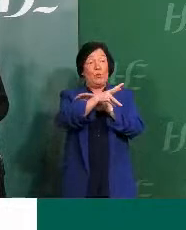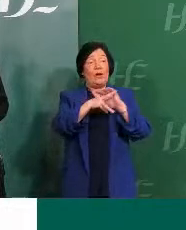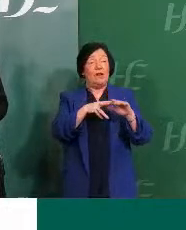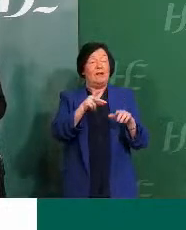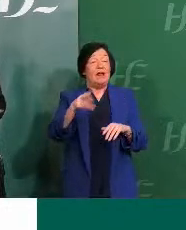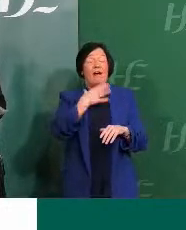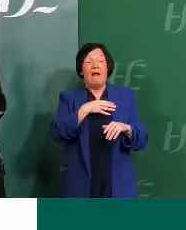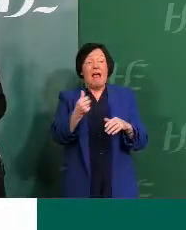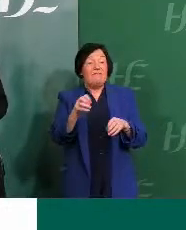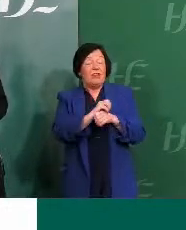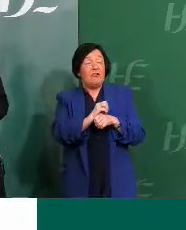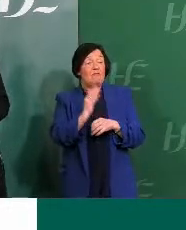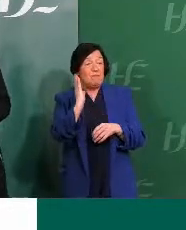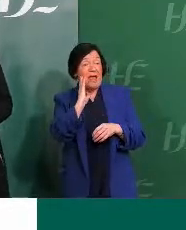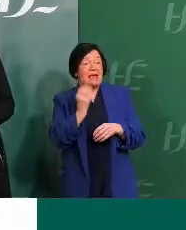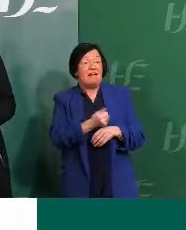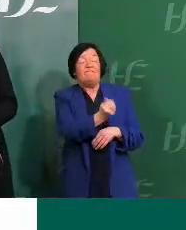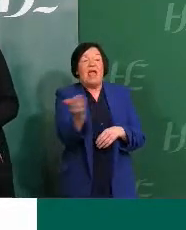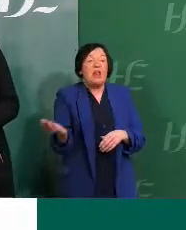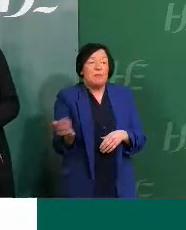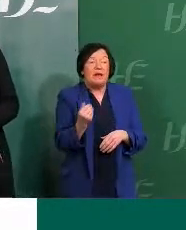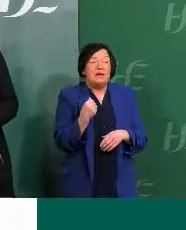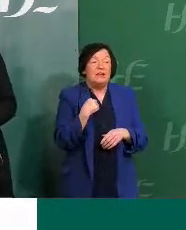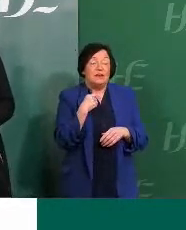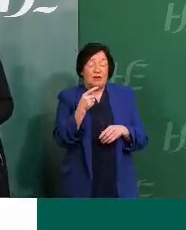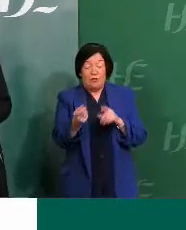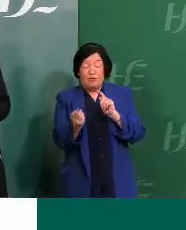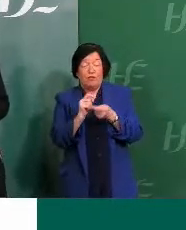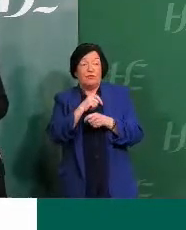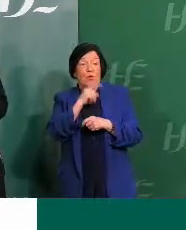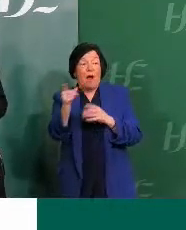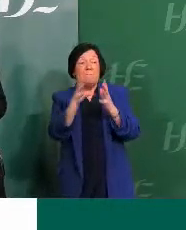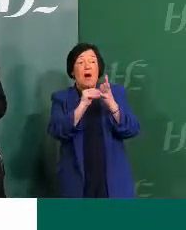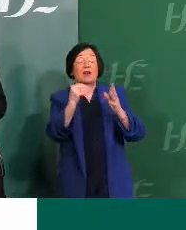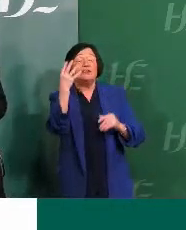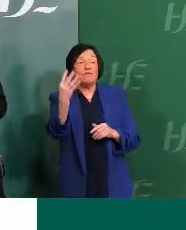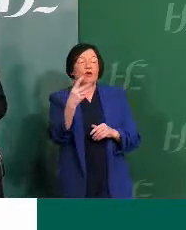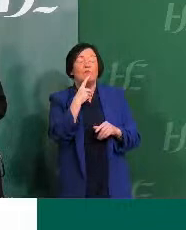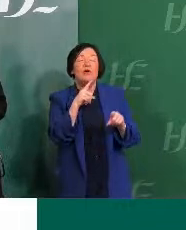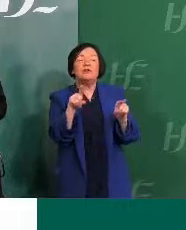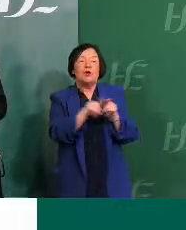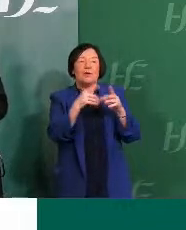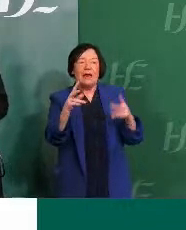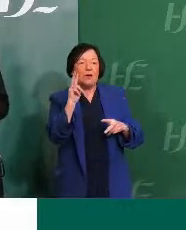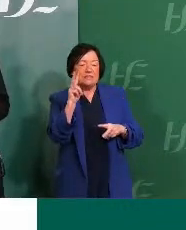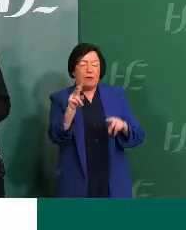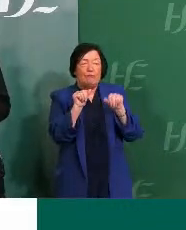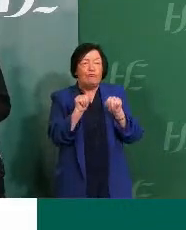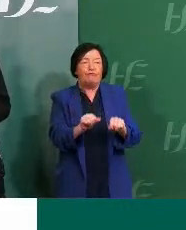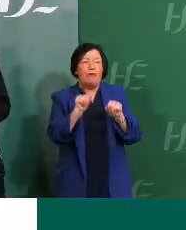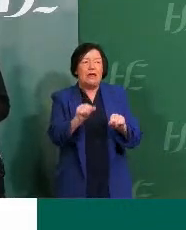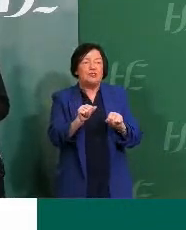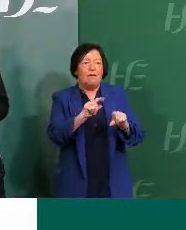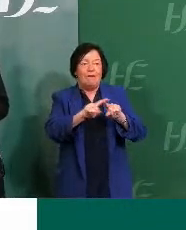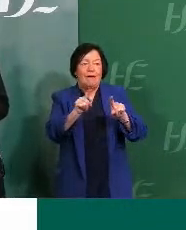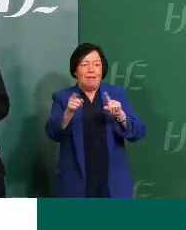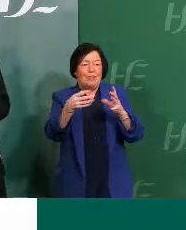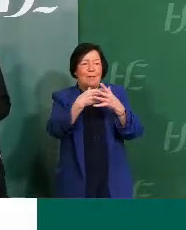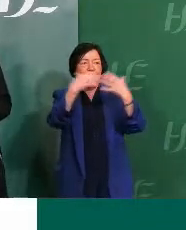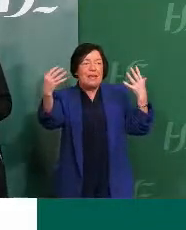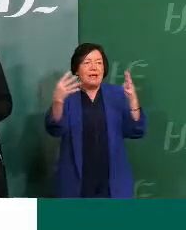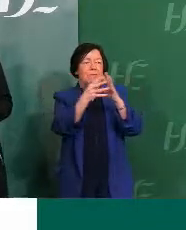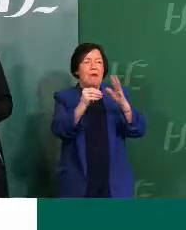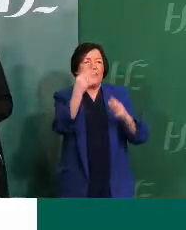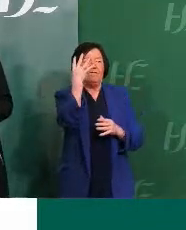of just not having as much bed capacity available to them compared to some of our big Model 4s. However, we are also now seeing pressures in a number of our big Model 4